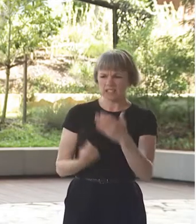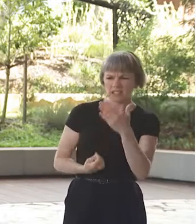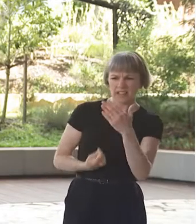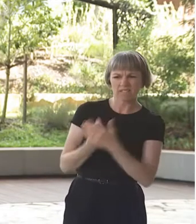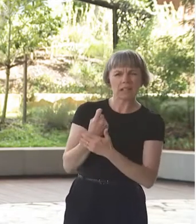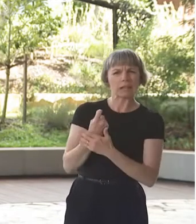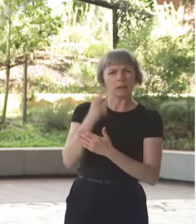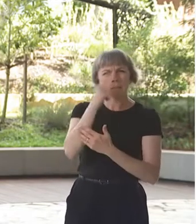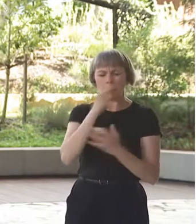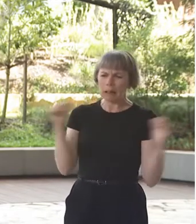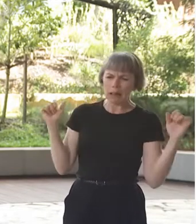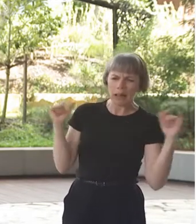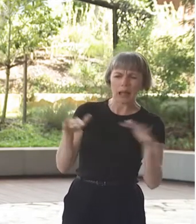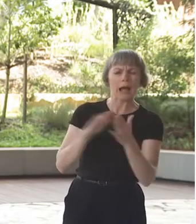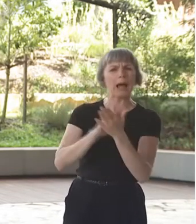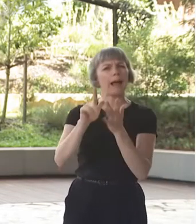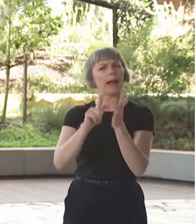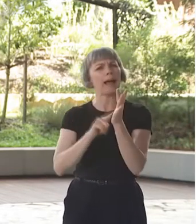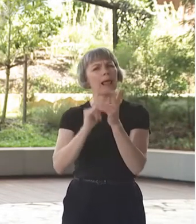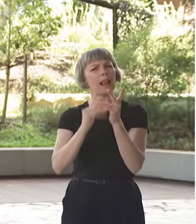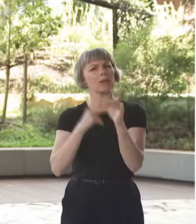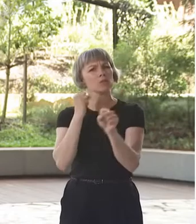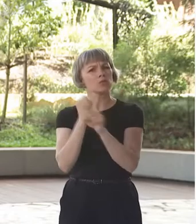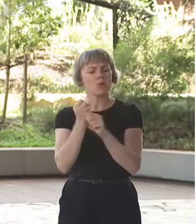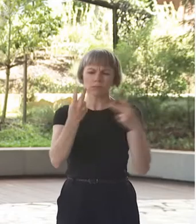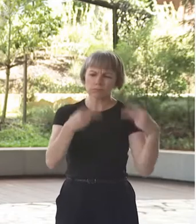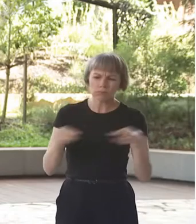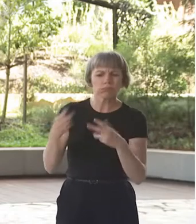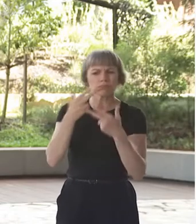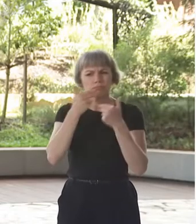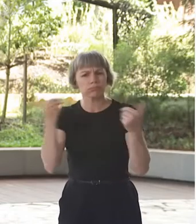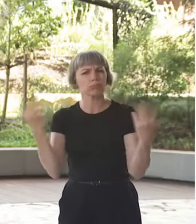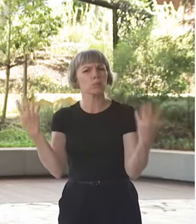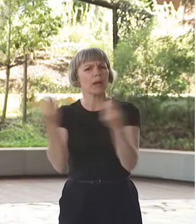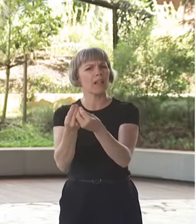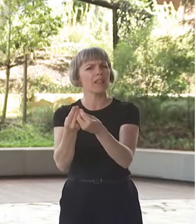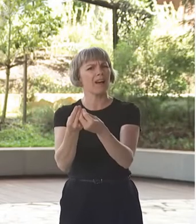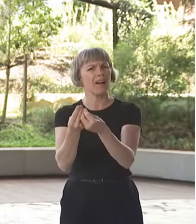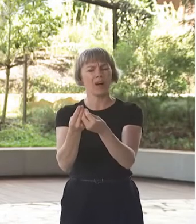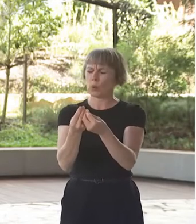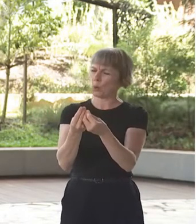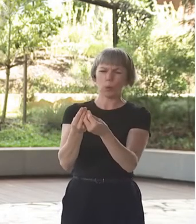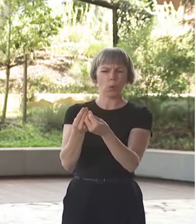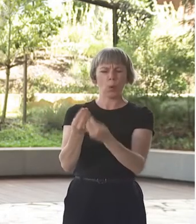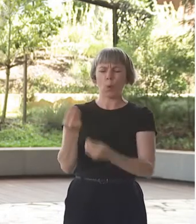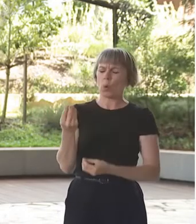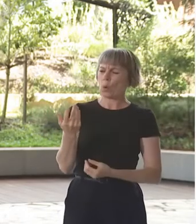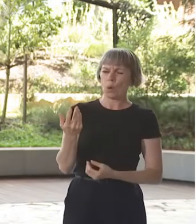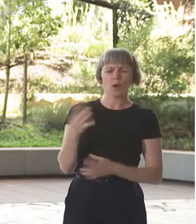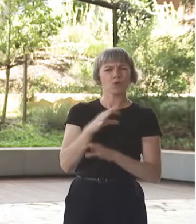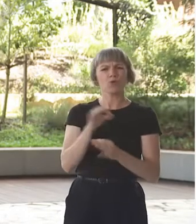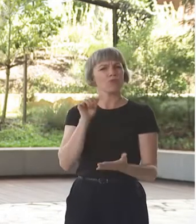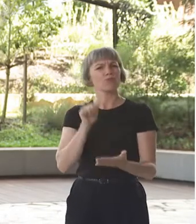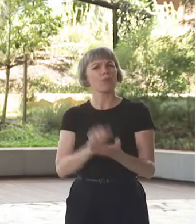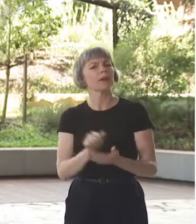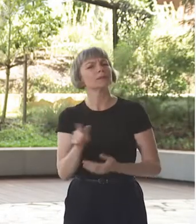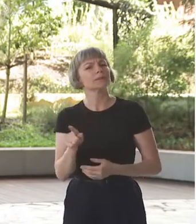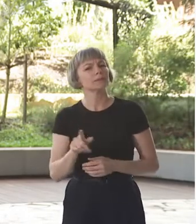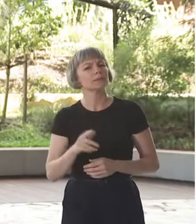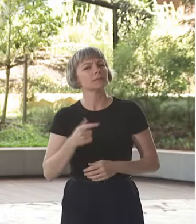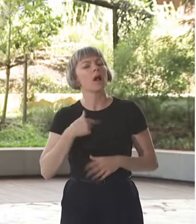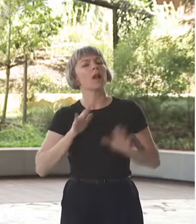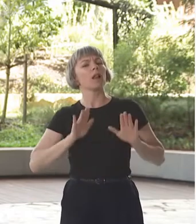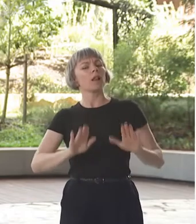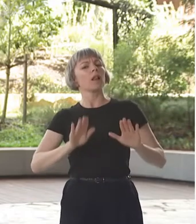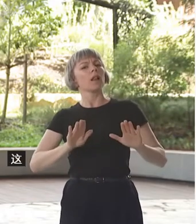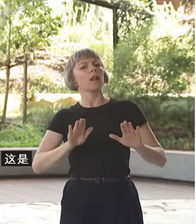efforts, the sacrifices that people are making. And I'll take the advice in relation to the legal teams at New South